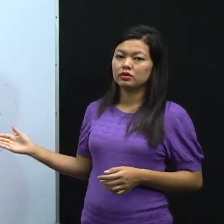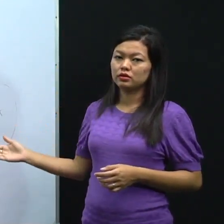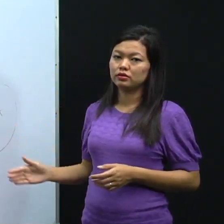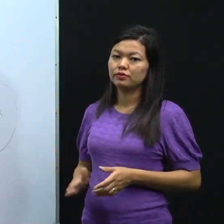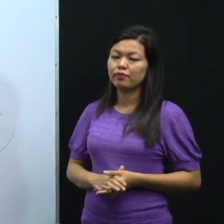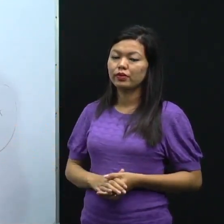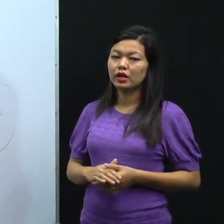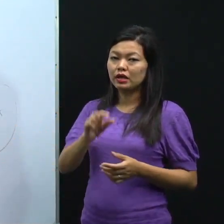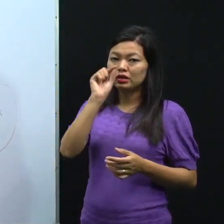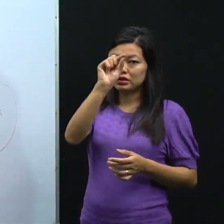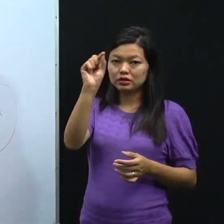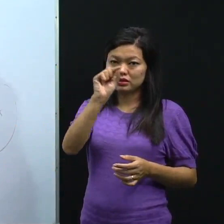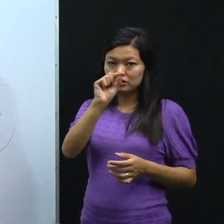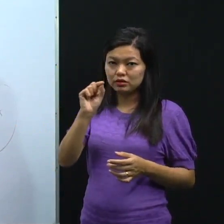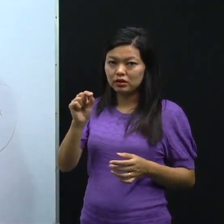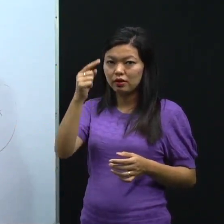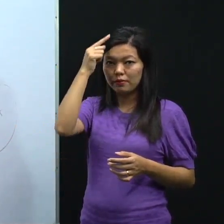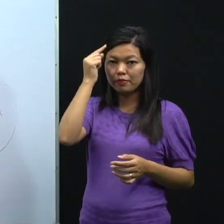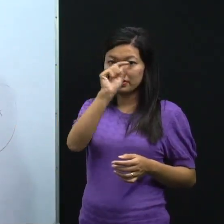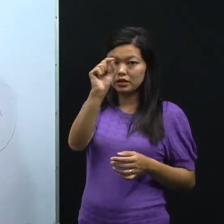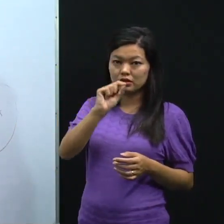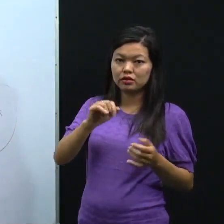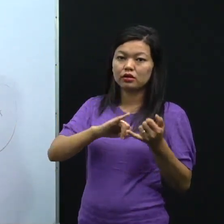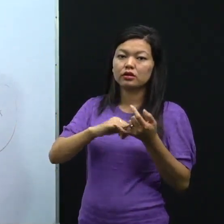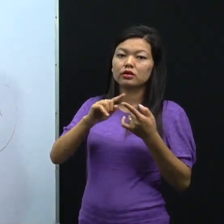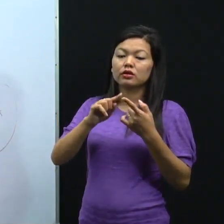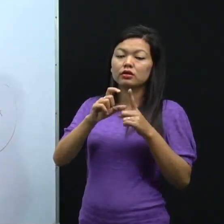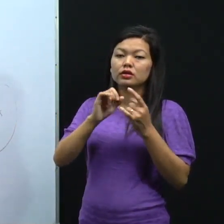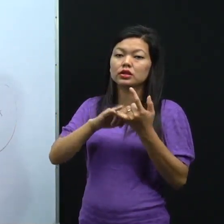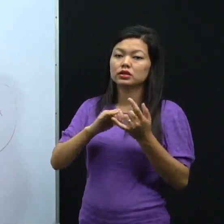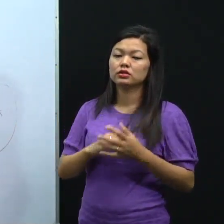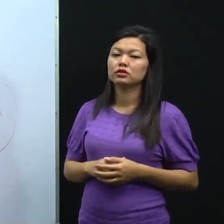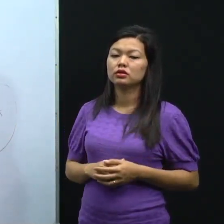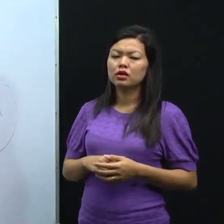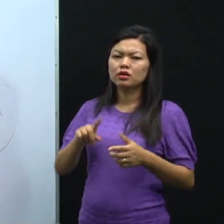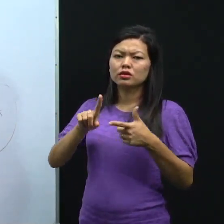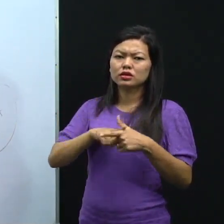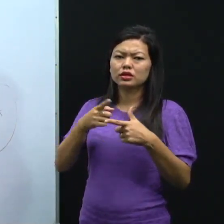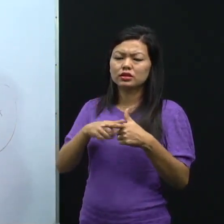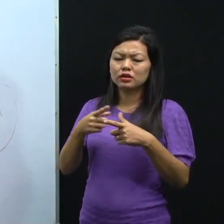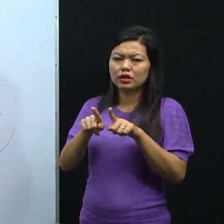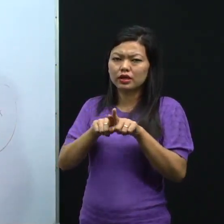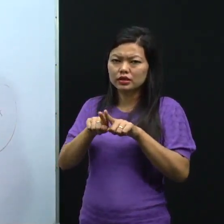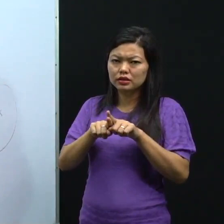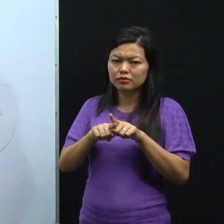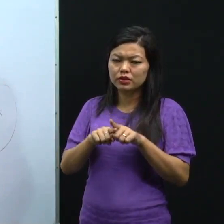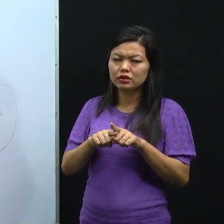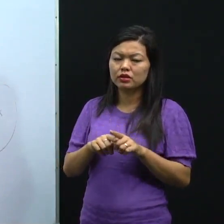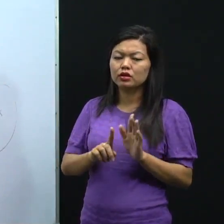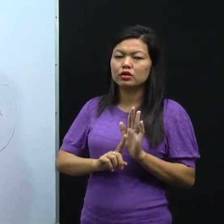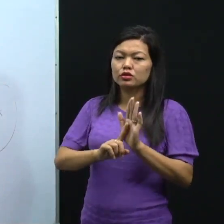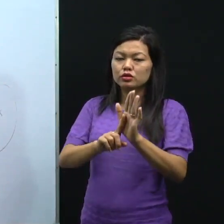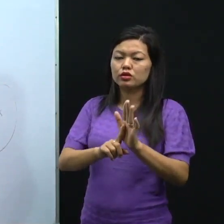these are the seeds, okay, black in color. So Thomson, he gave an example of